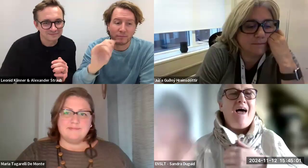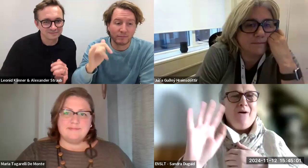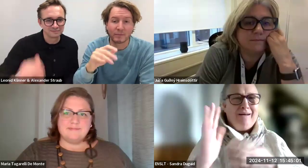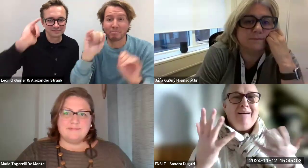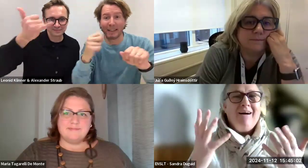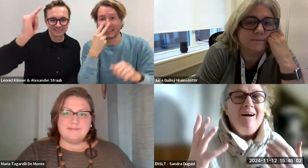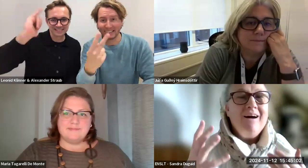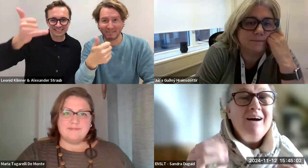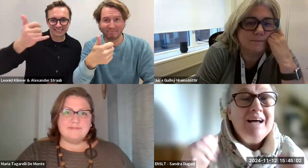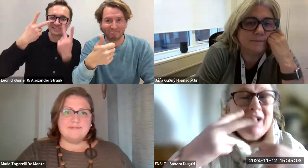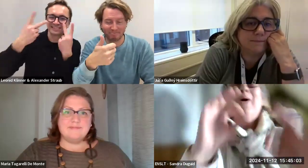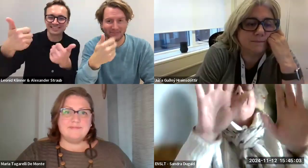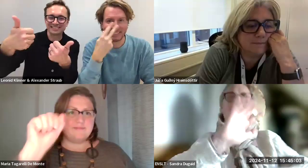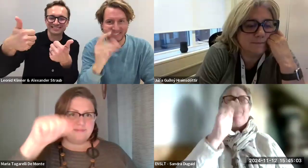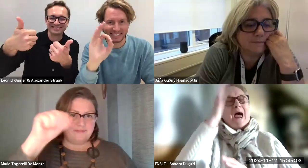Can you see me?